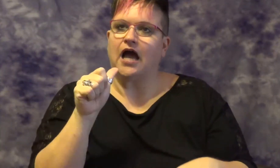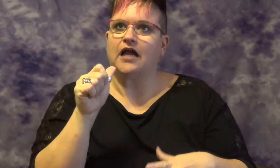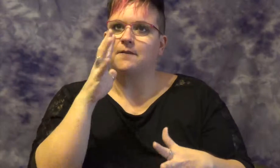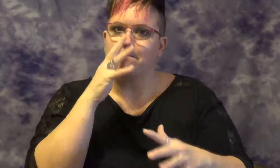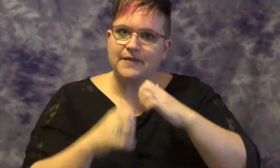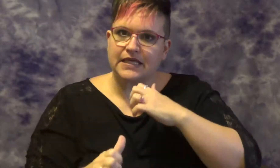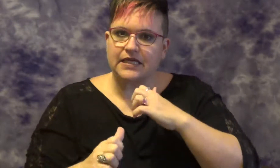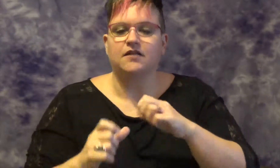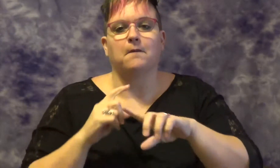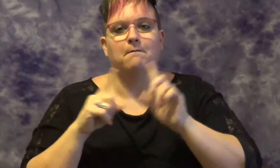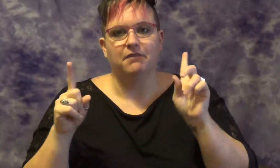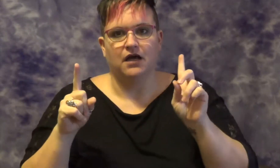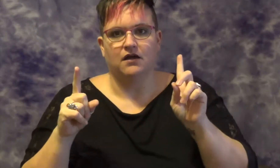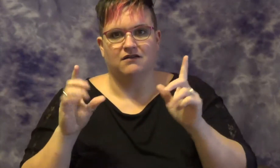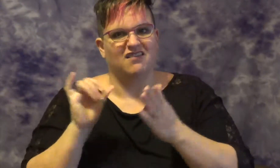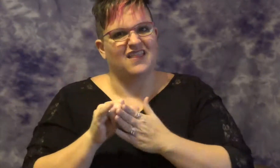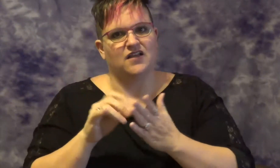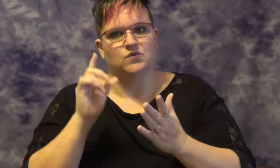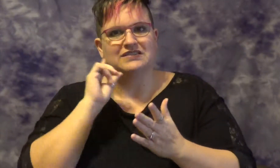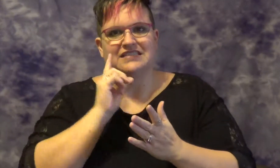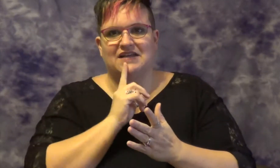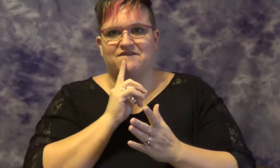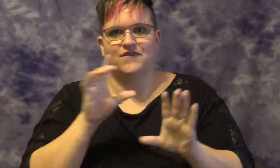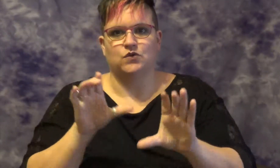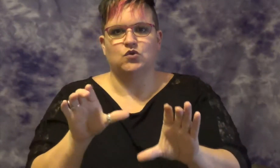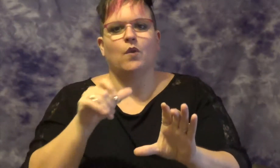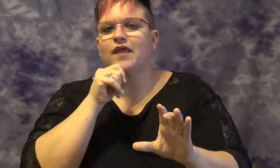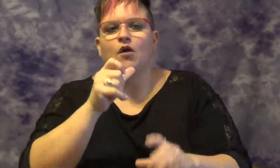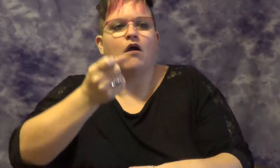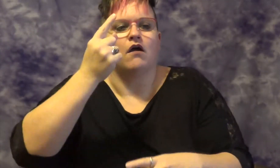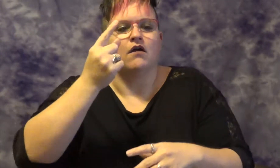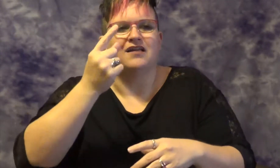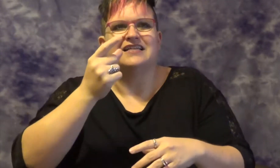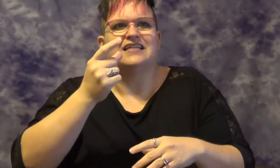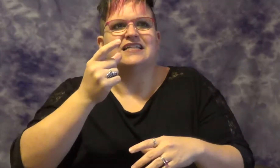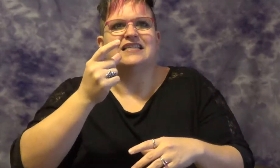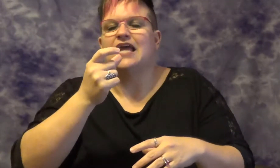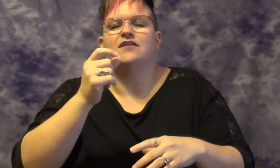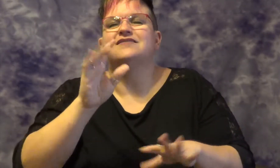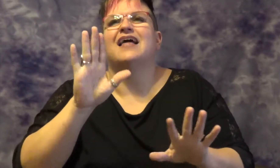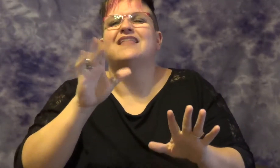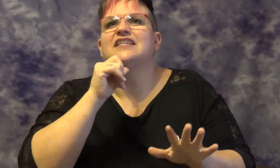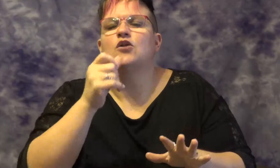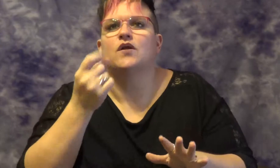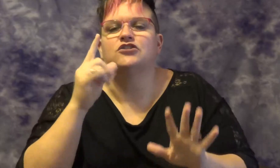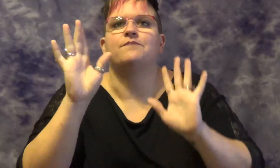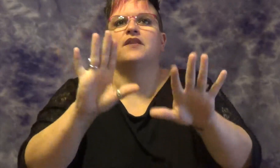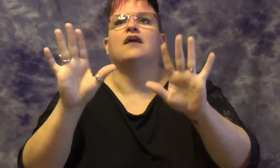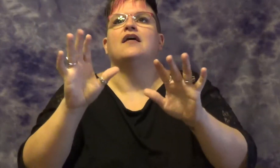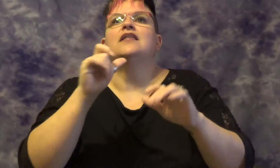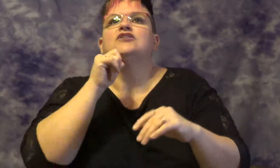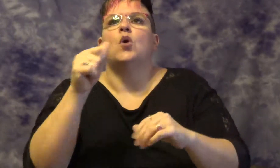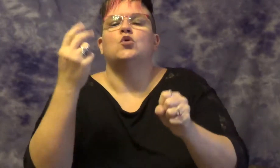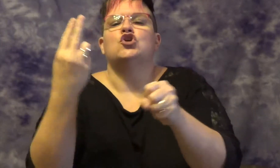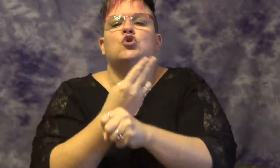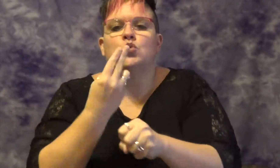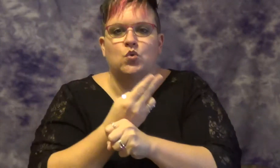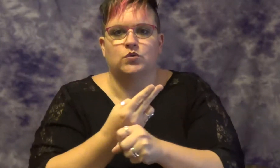And they're not trying to be mean or rude, but deaf people do that. And it's not that they don't understand, but they